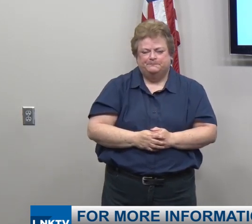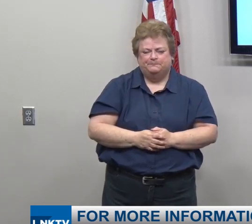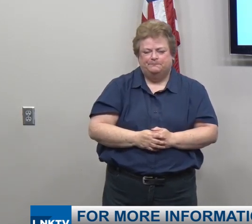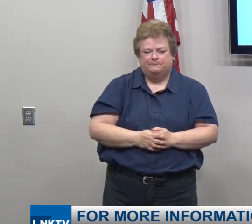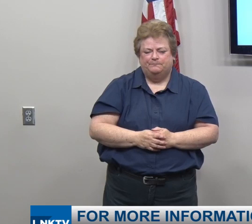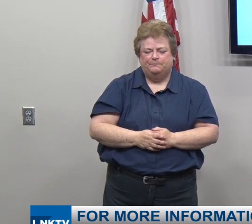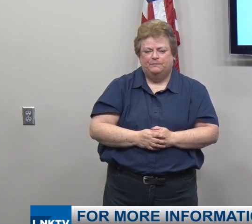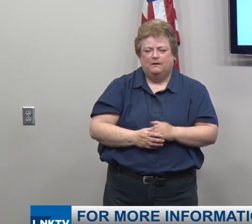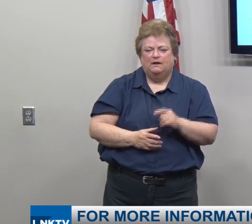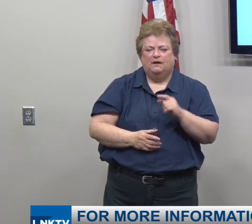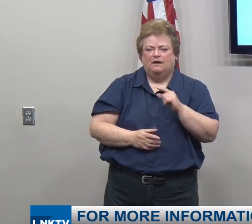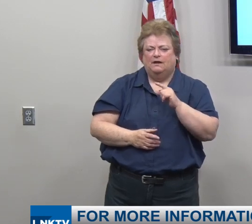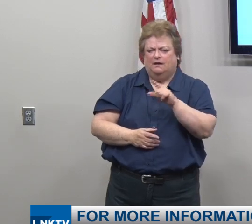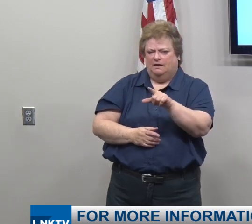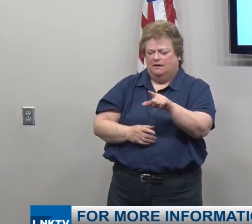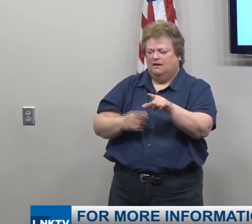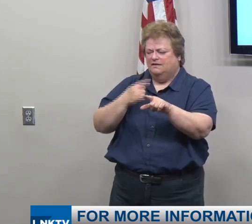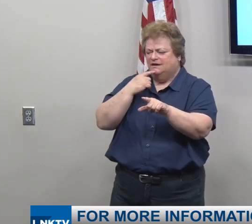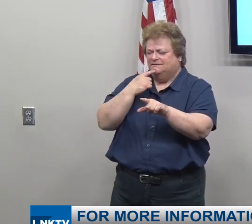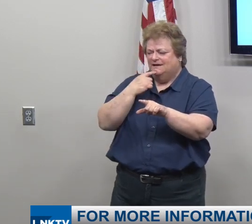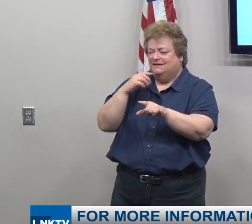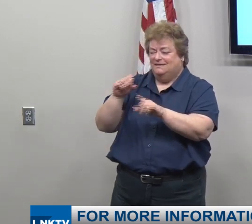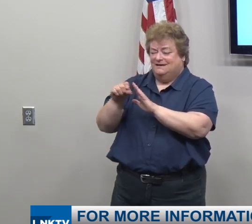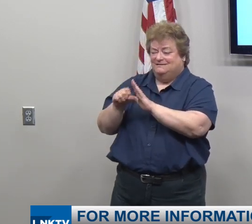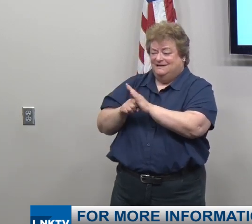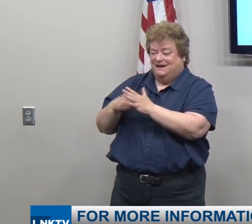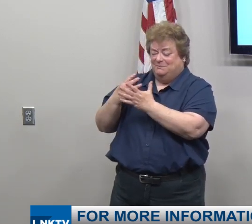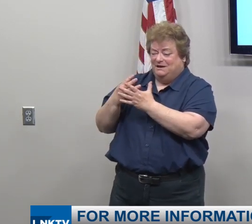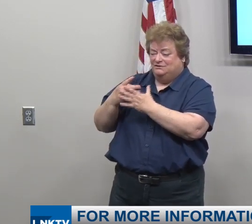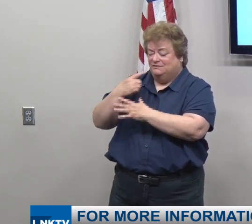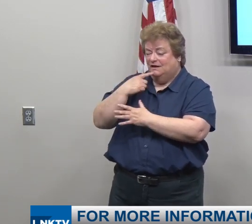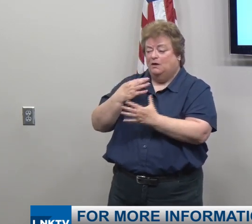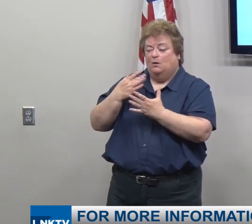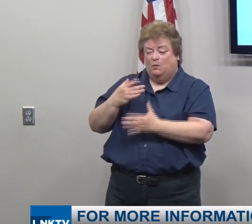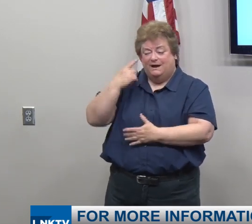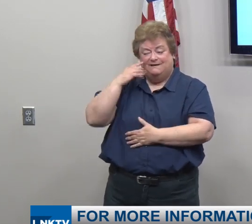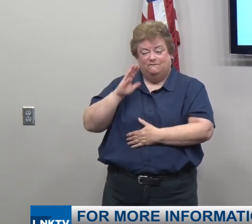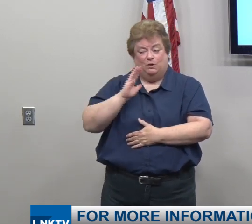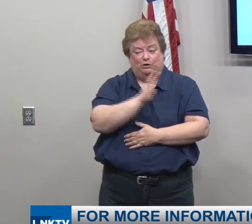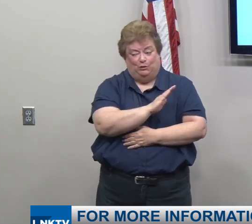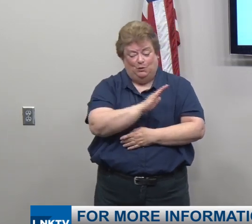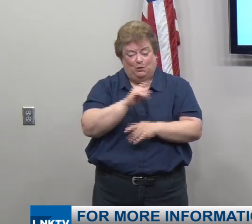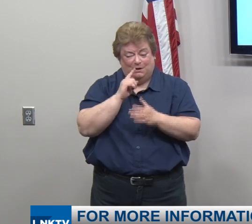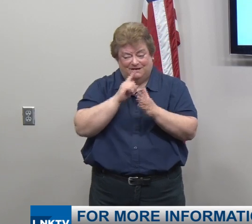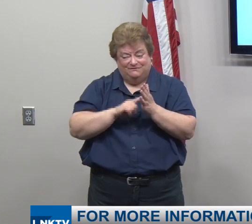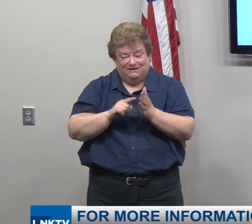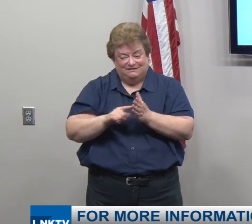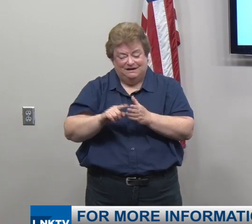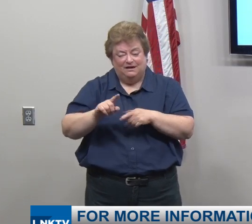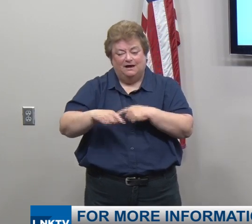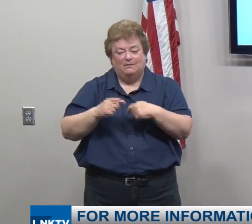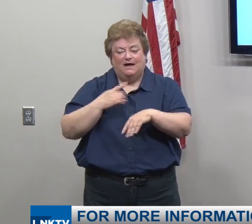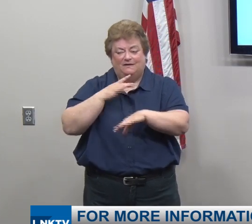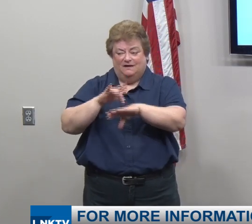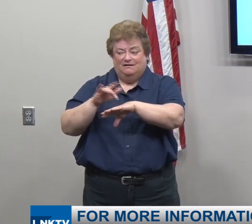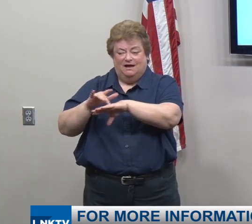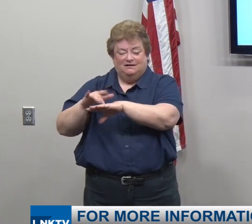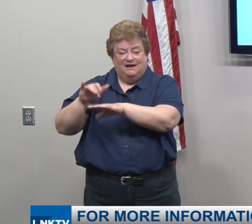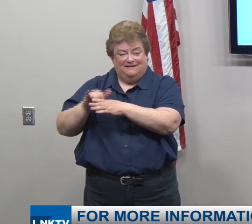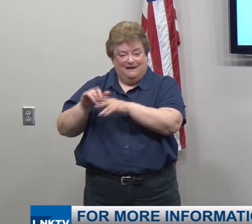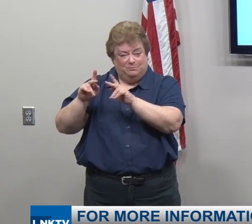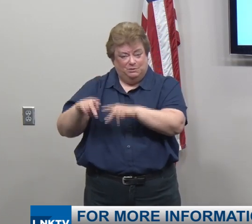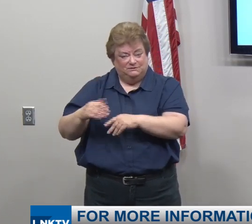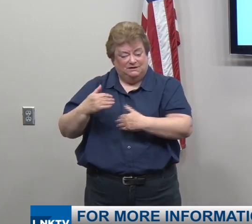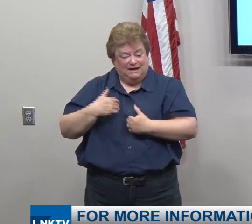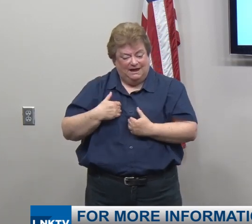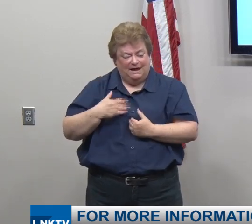The state said they were waiting back for your investigation on the contacts that this particular staff member had